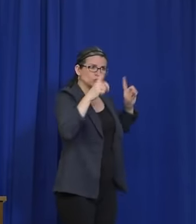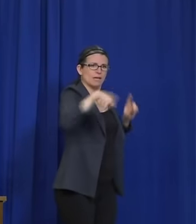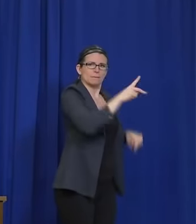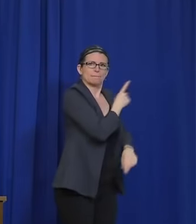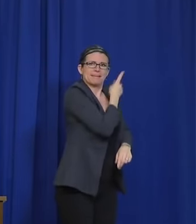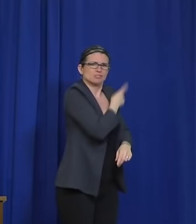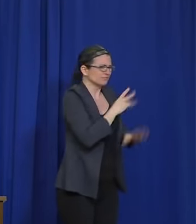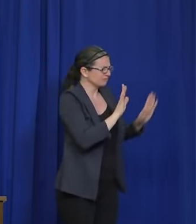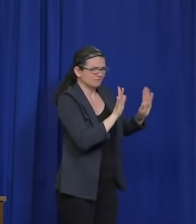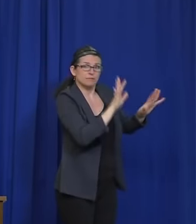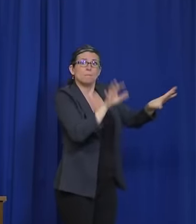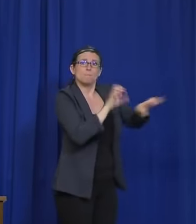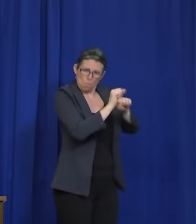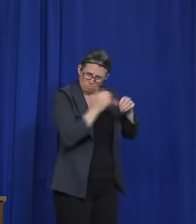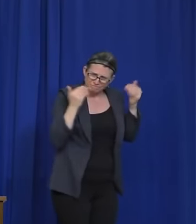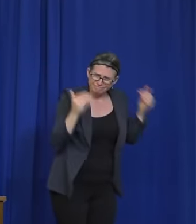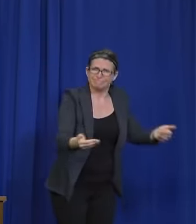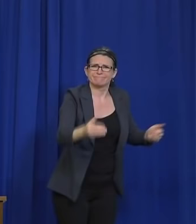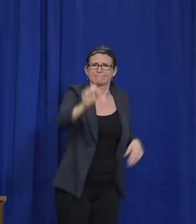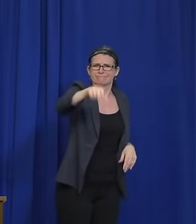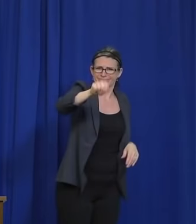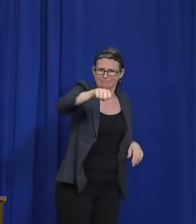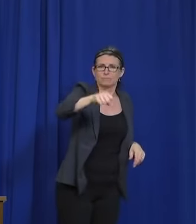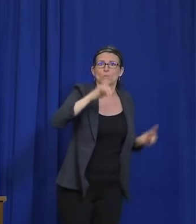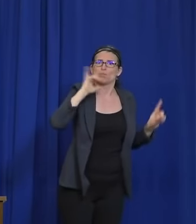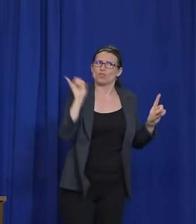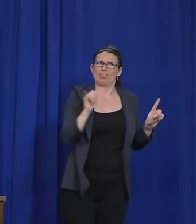healthcare when needed. So thank you for that question.